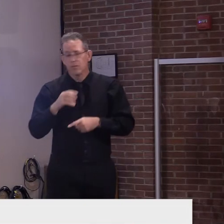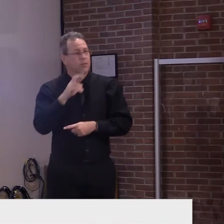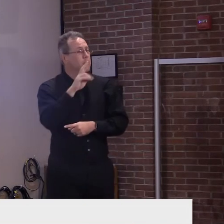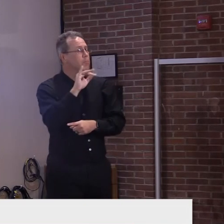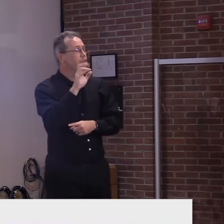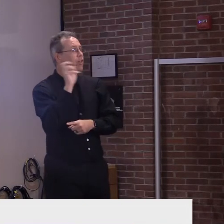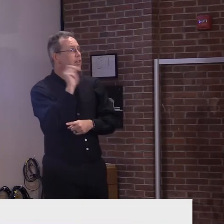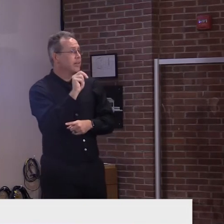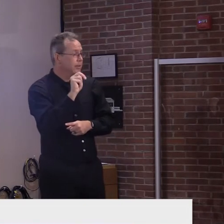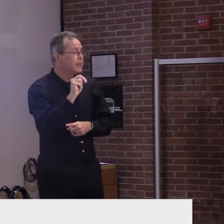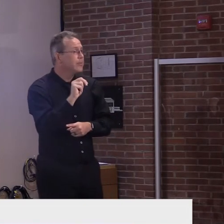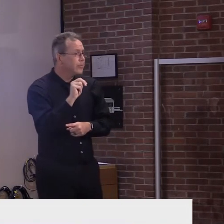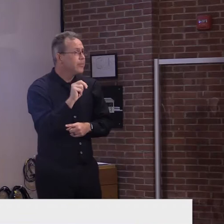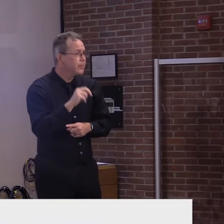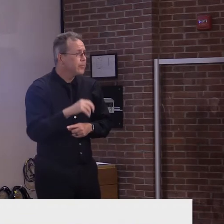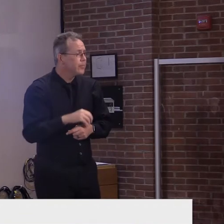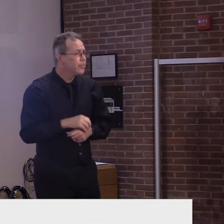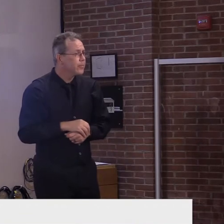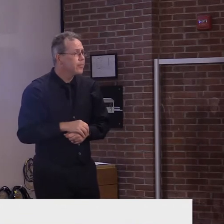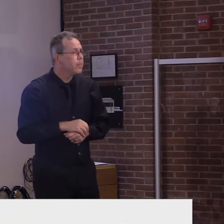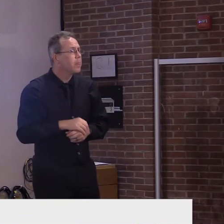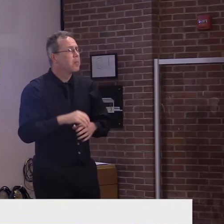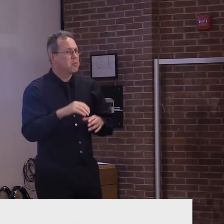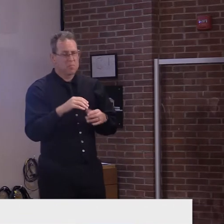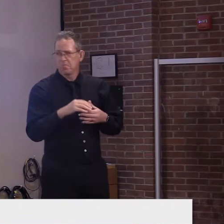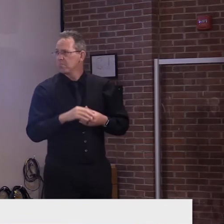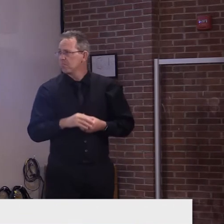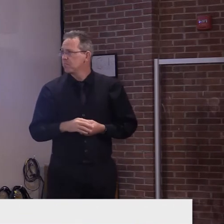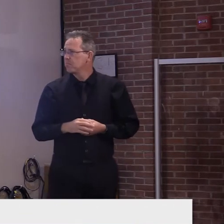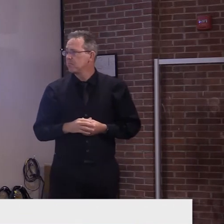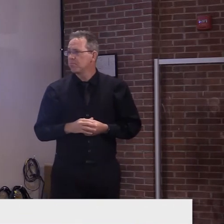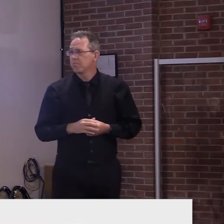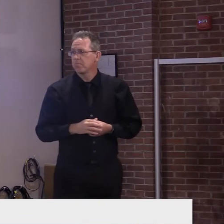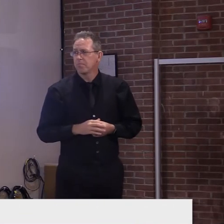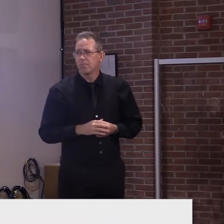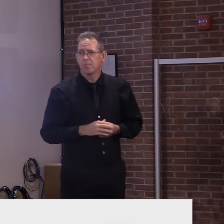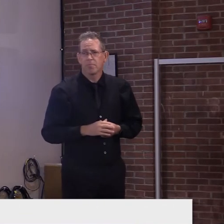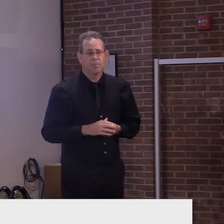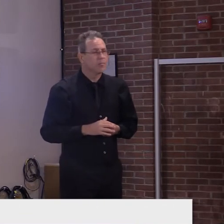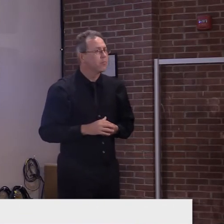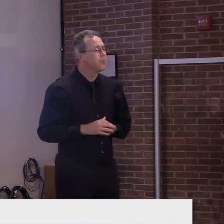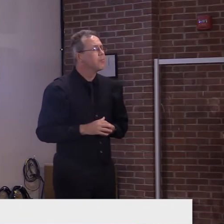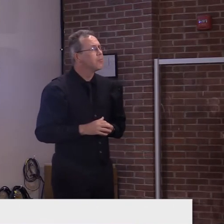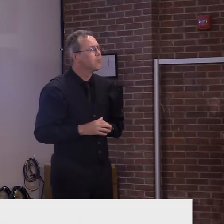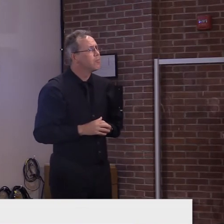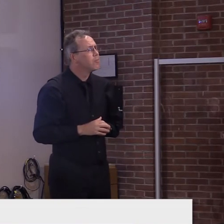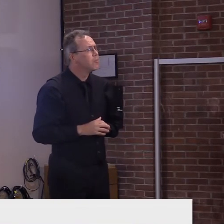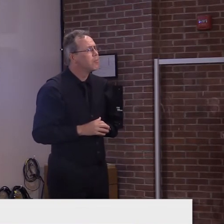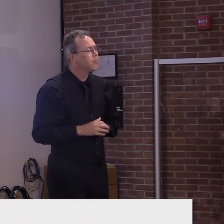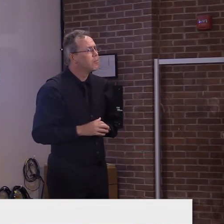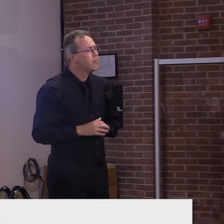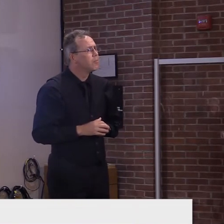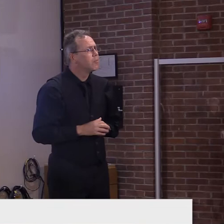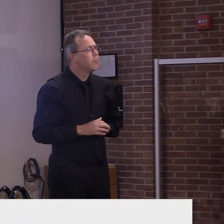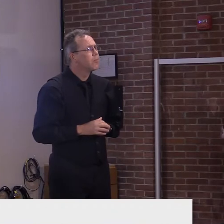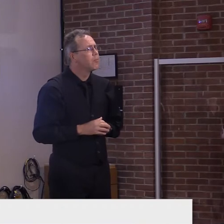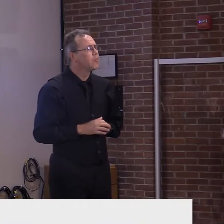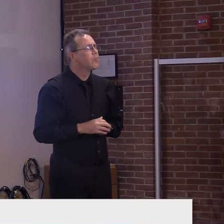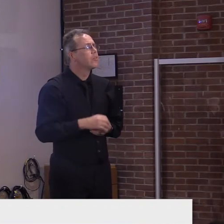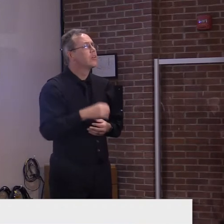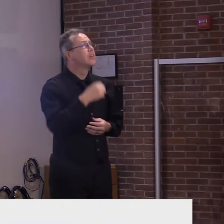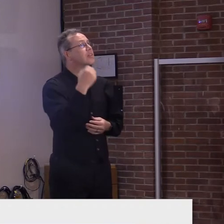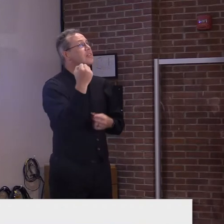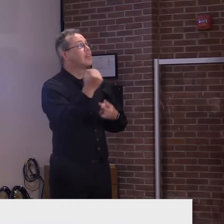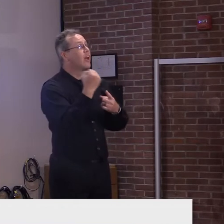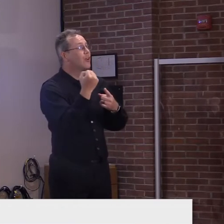the Brattleboro Gallery Walk in Brattleboro, and 1311 Barry Montpelier Road in Berlin. On